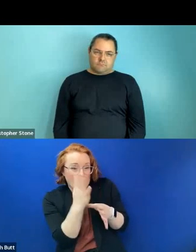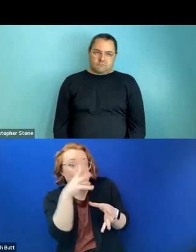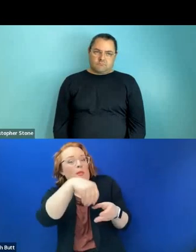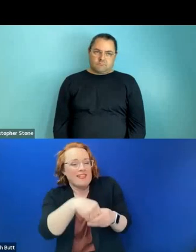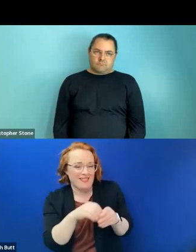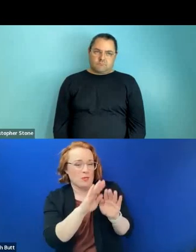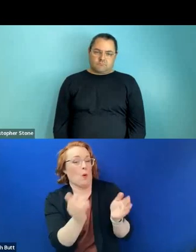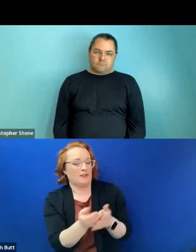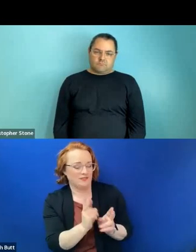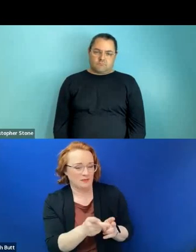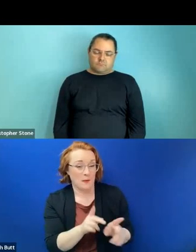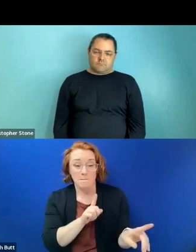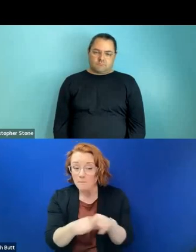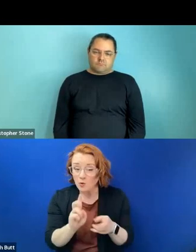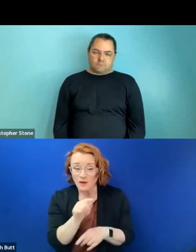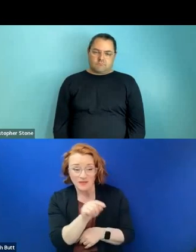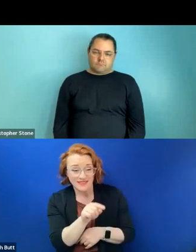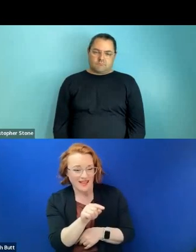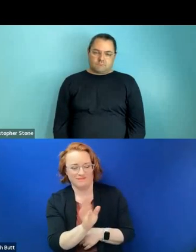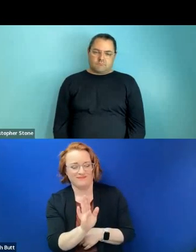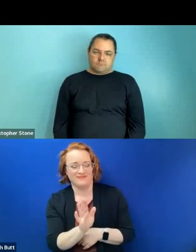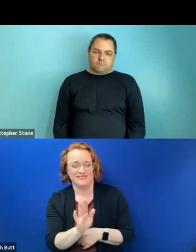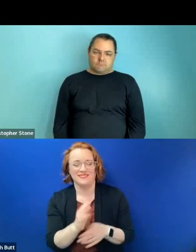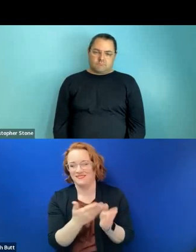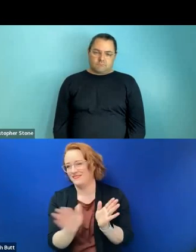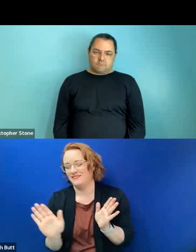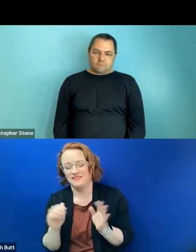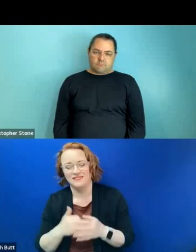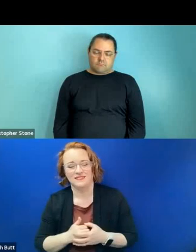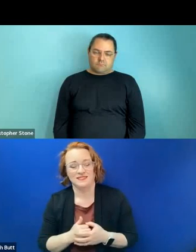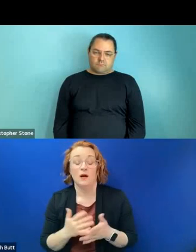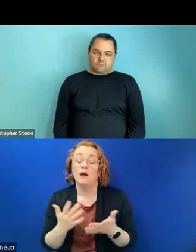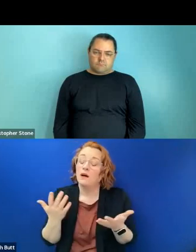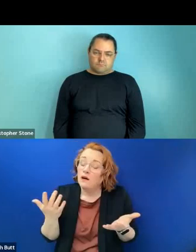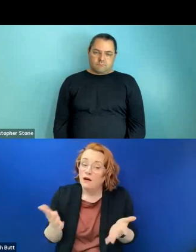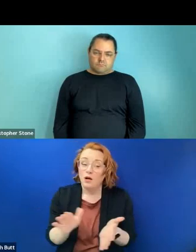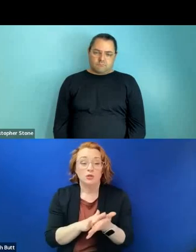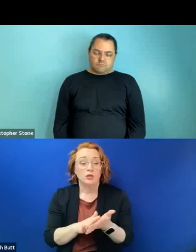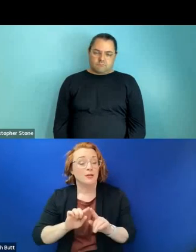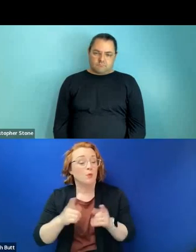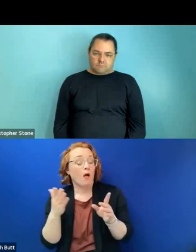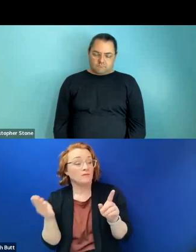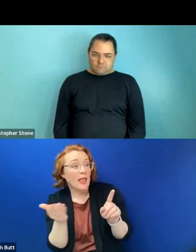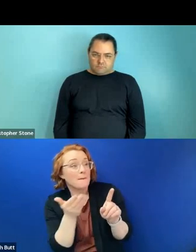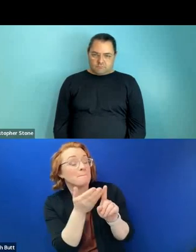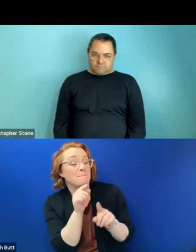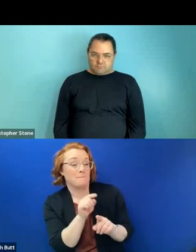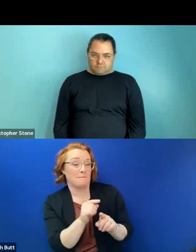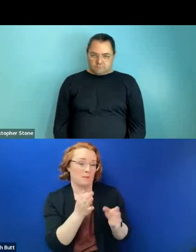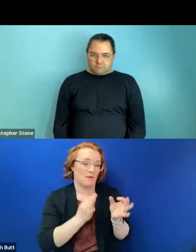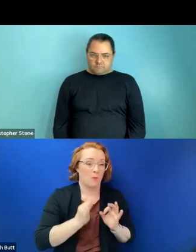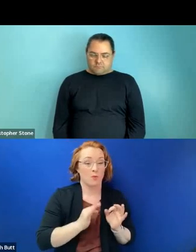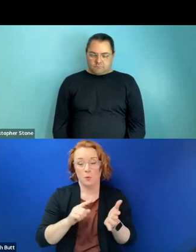That's not what the majority of interpreters do. While, of course, that doesn't mean that you can't aspire to be one of those